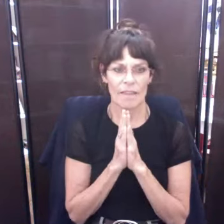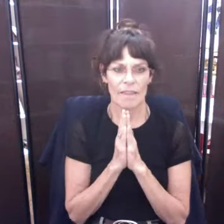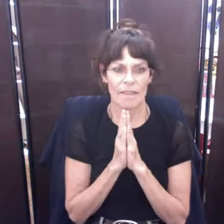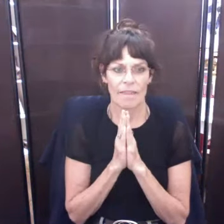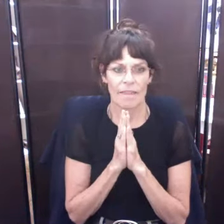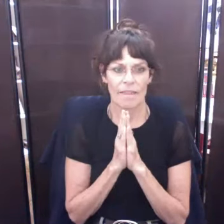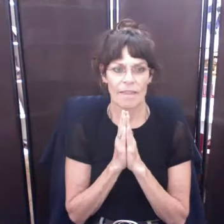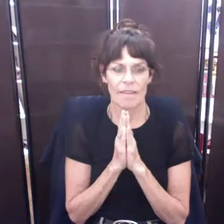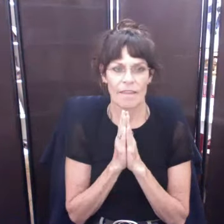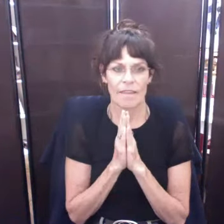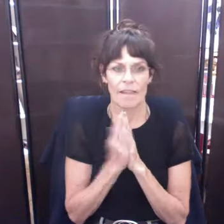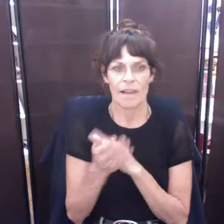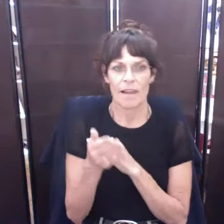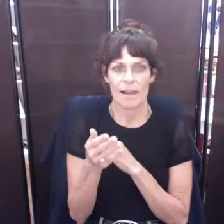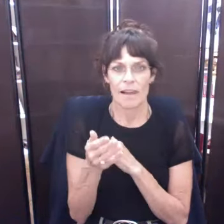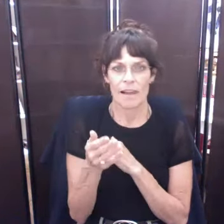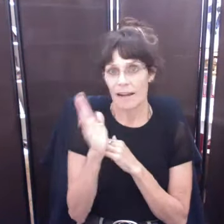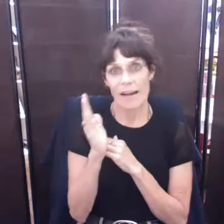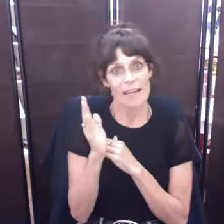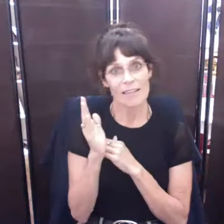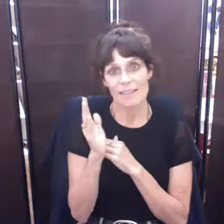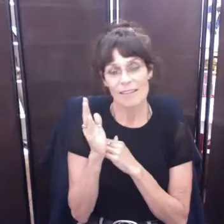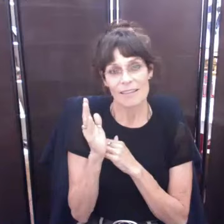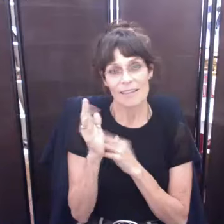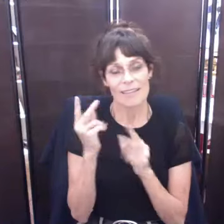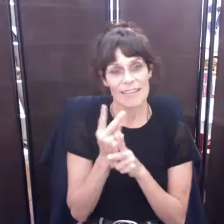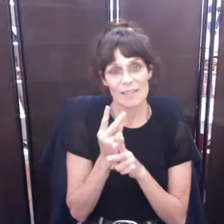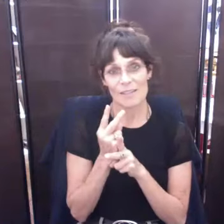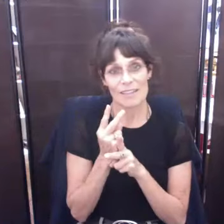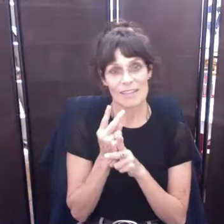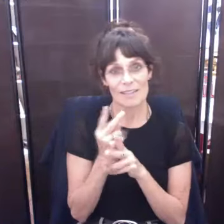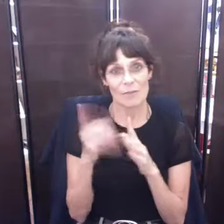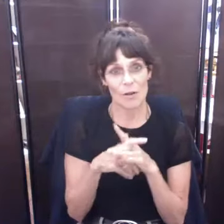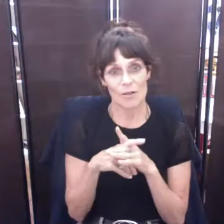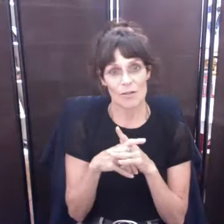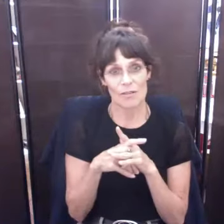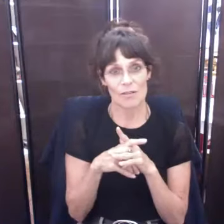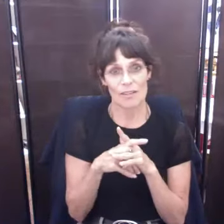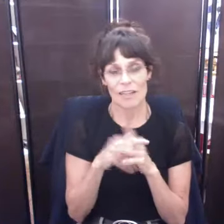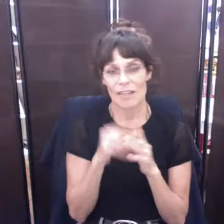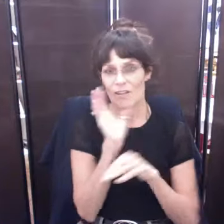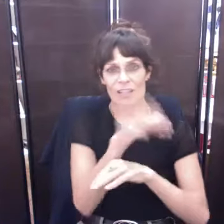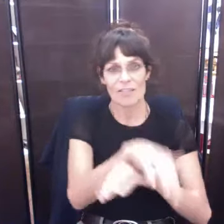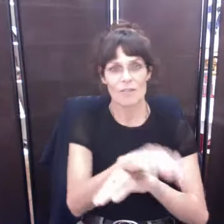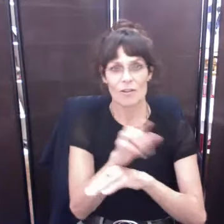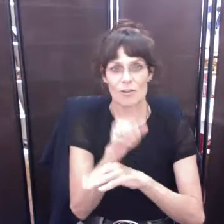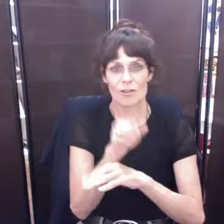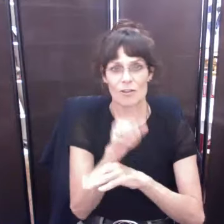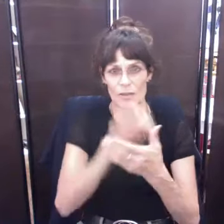God keeps pulling me through. And here's the crazy part. Like, I don't have to push that on anyone. My sister's older than me. She